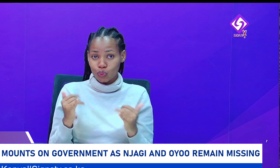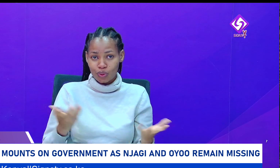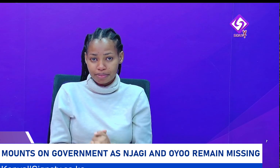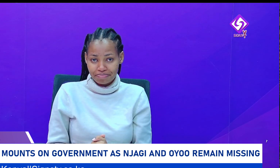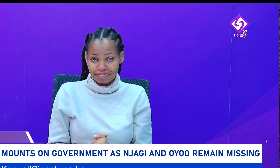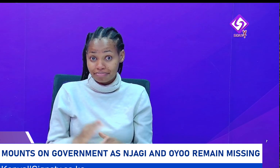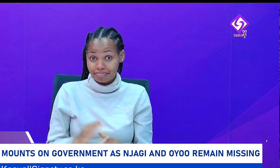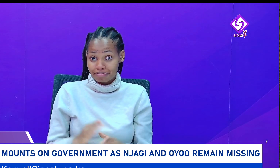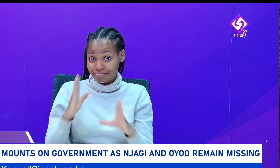Moving on,